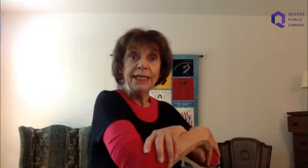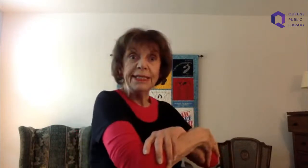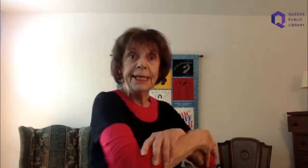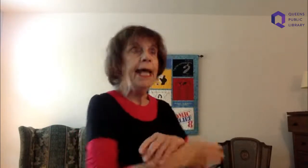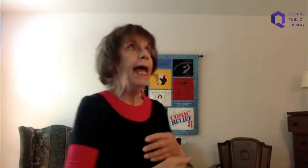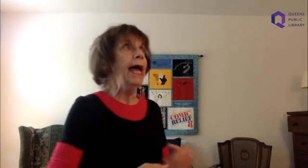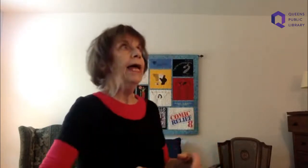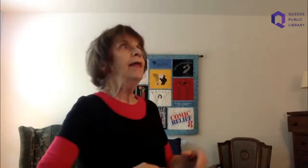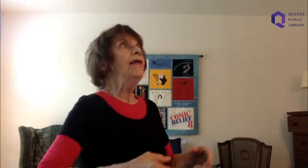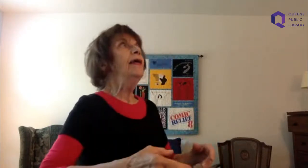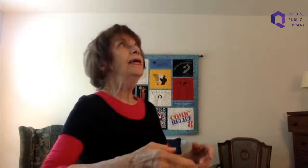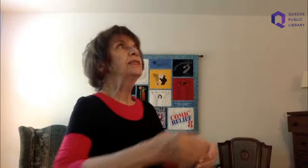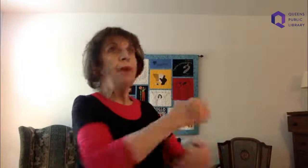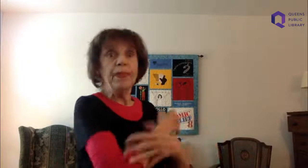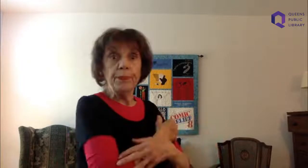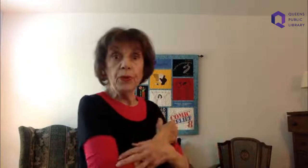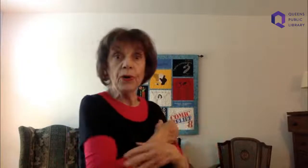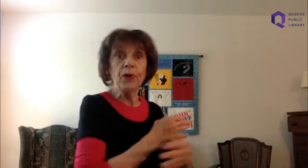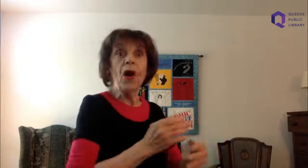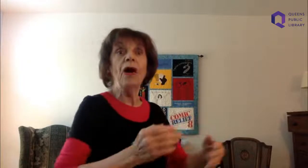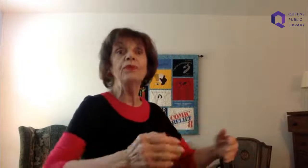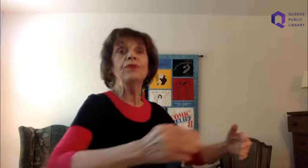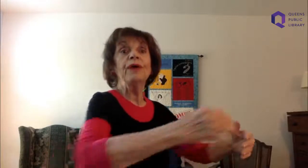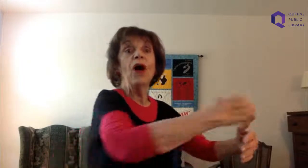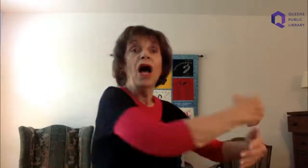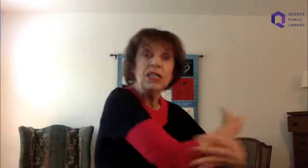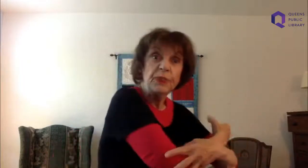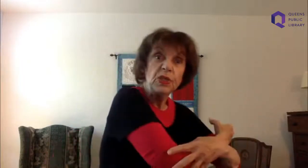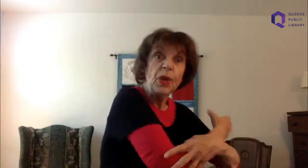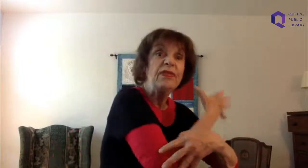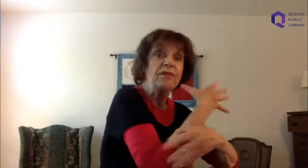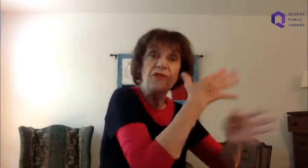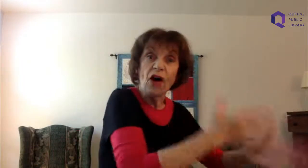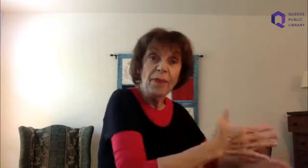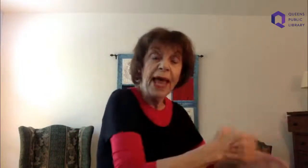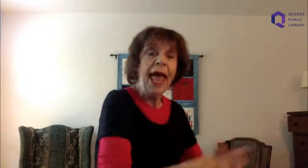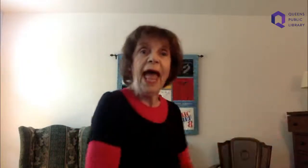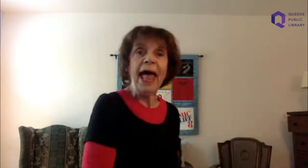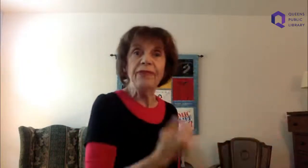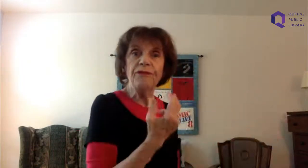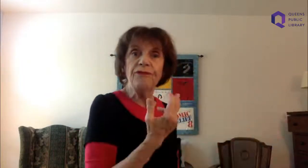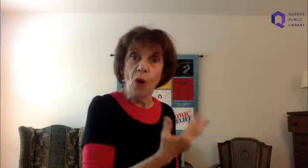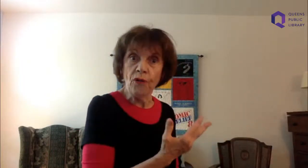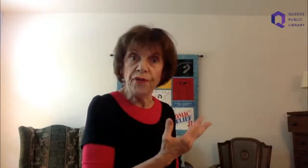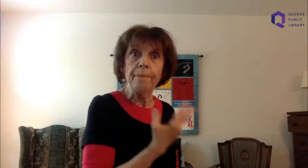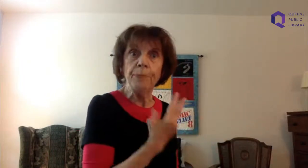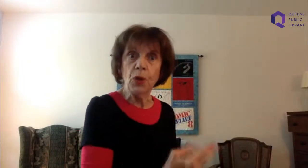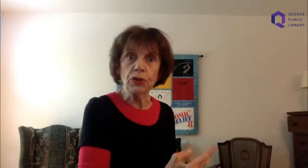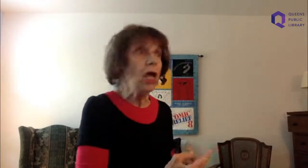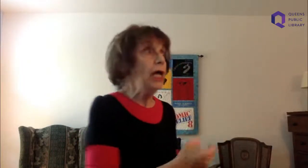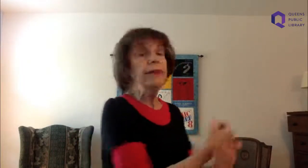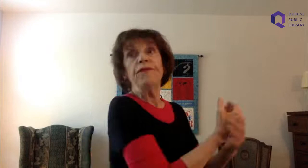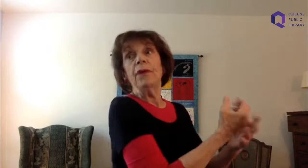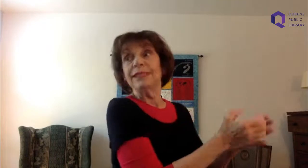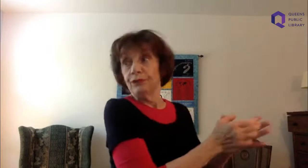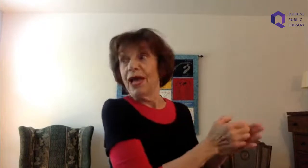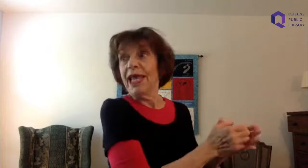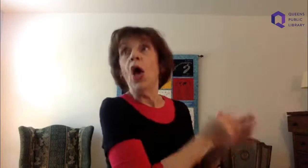waist. His mother put her arms around her husband's waist, the farmer. And the four of them pulled. The farmer said, ready?